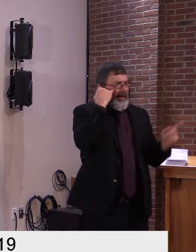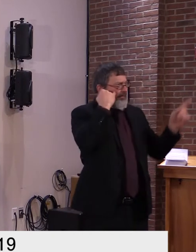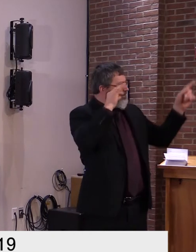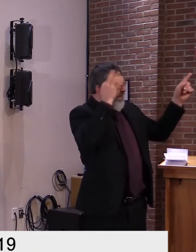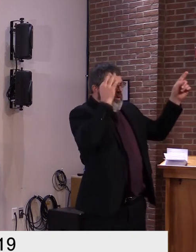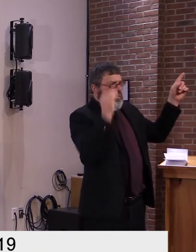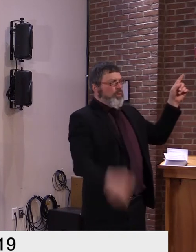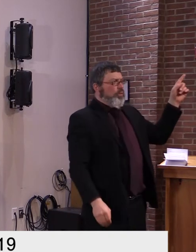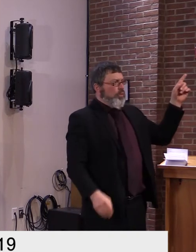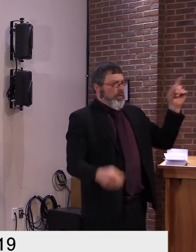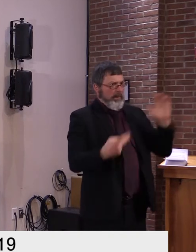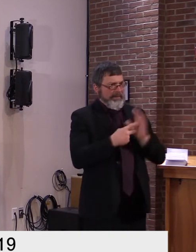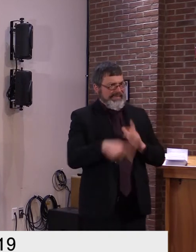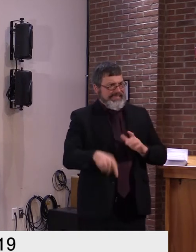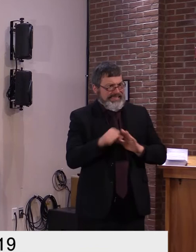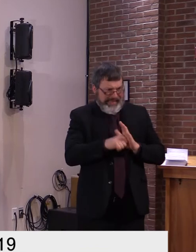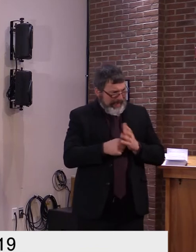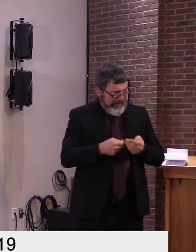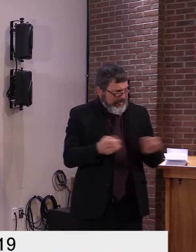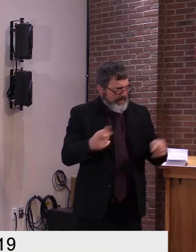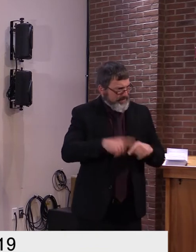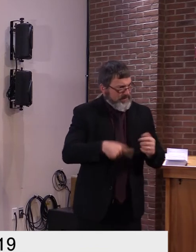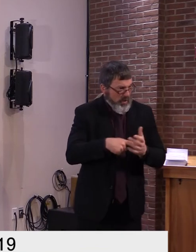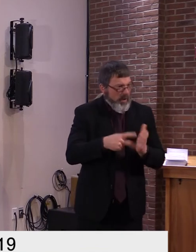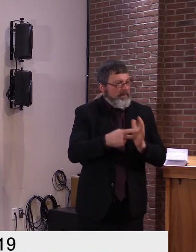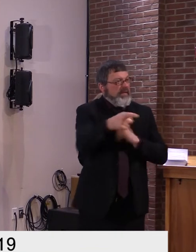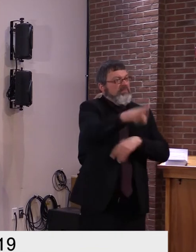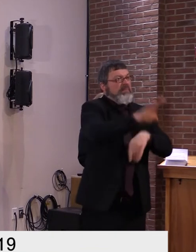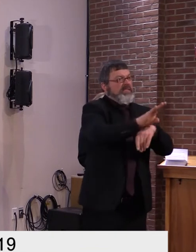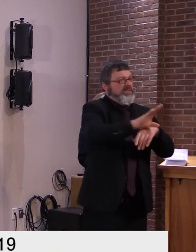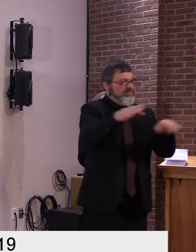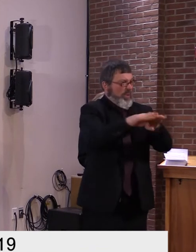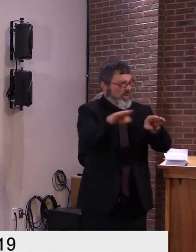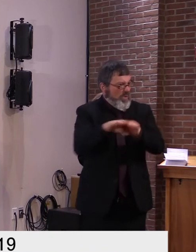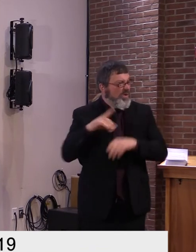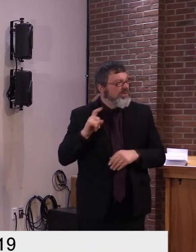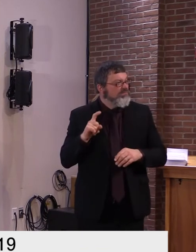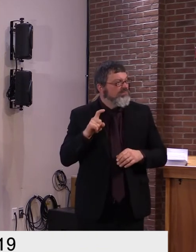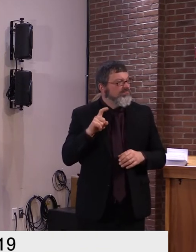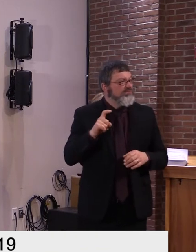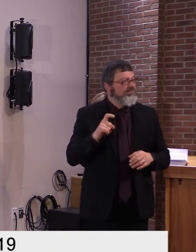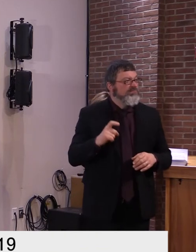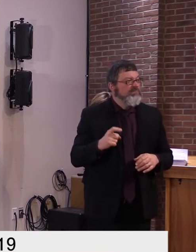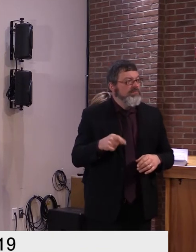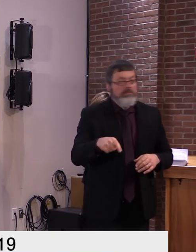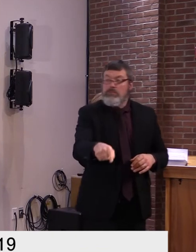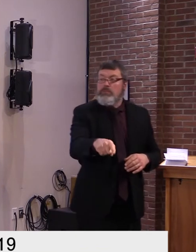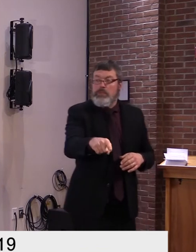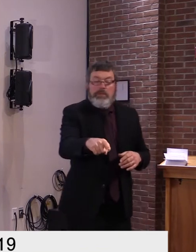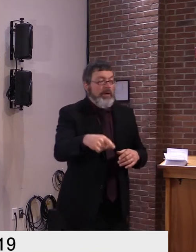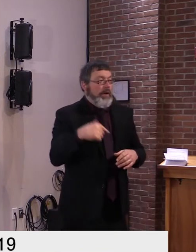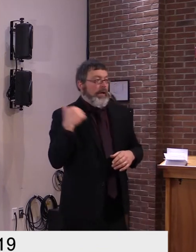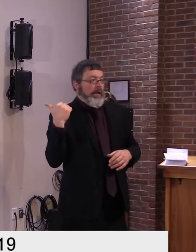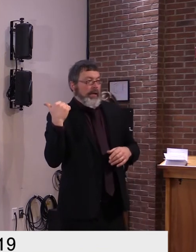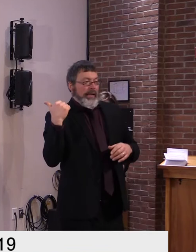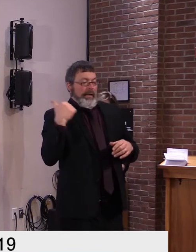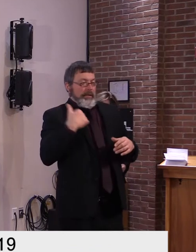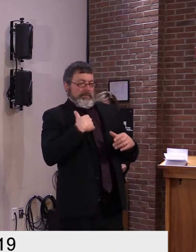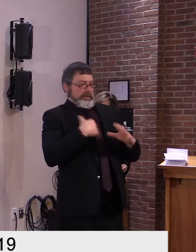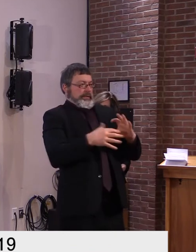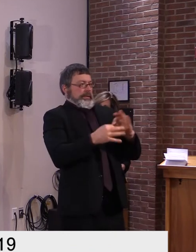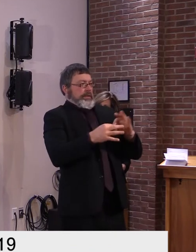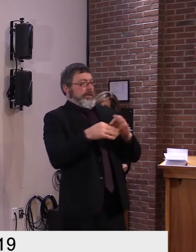everyone, we already, you know, we knew that we were going to be challenged this year from a budgetary standpoint, and the revenues coming in were